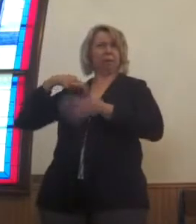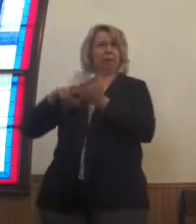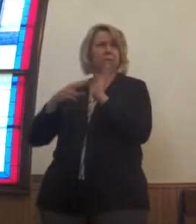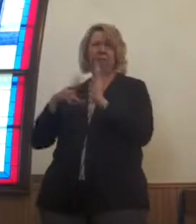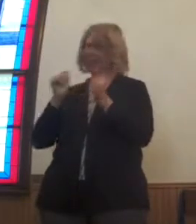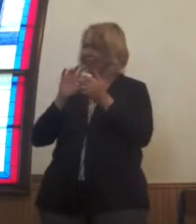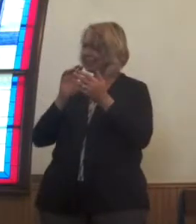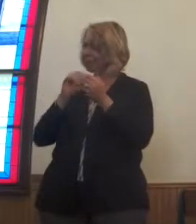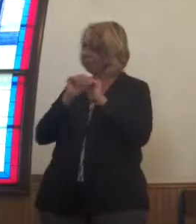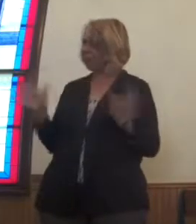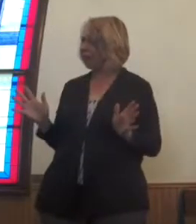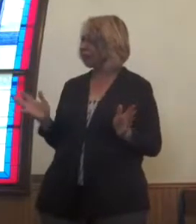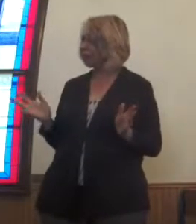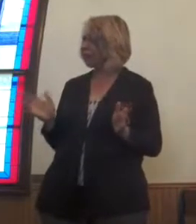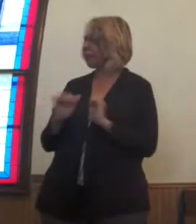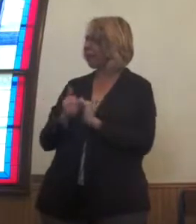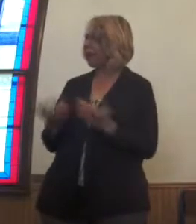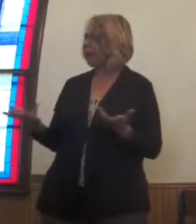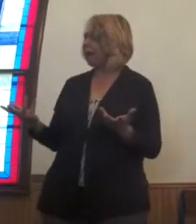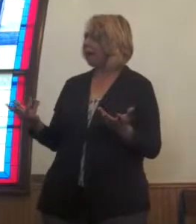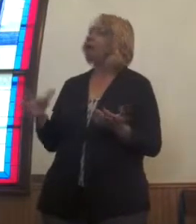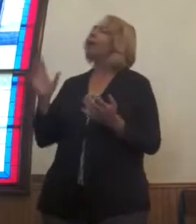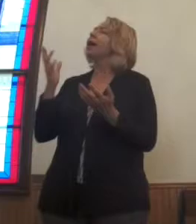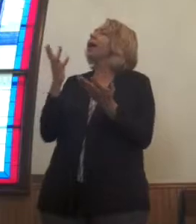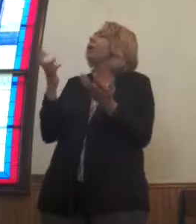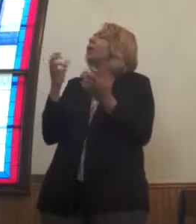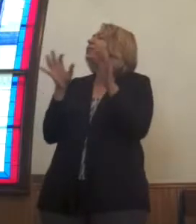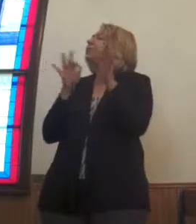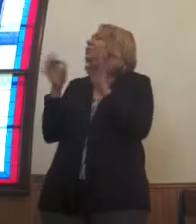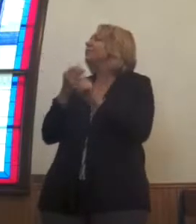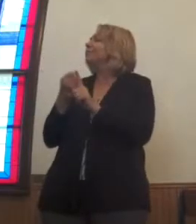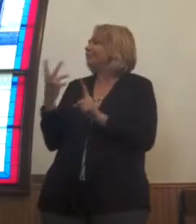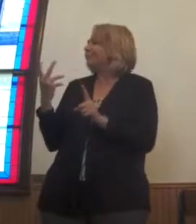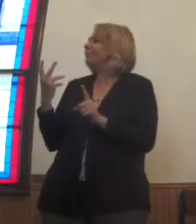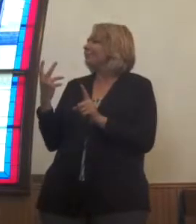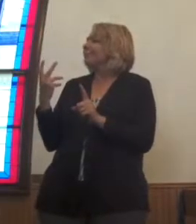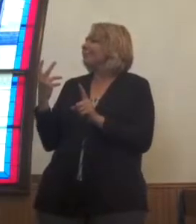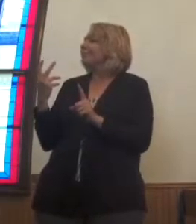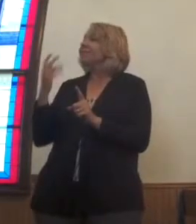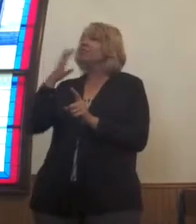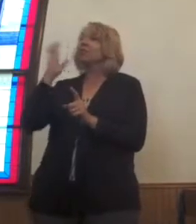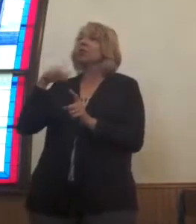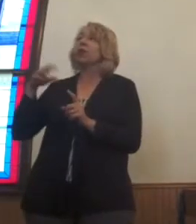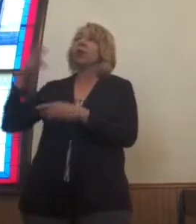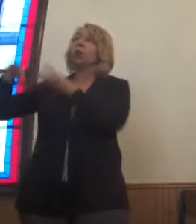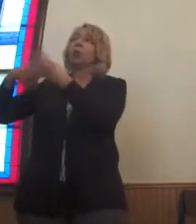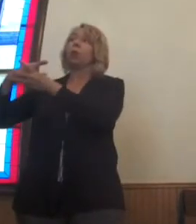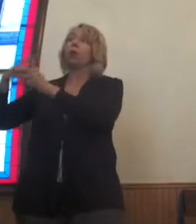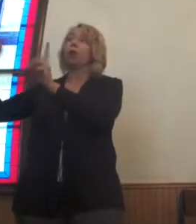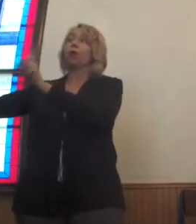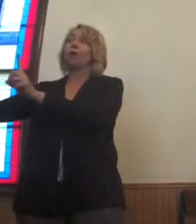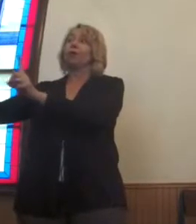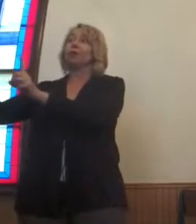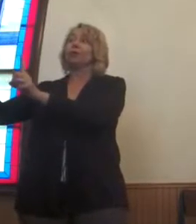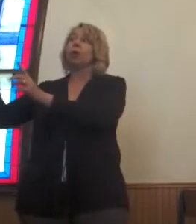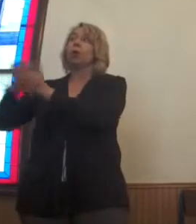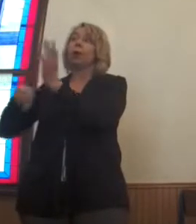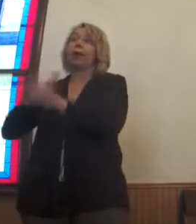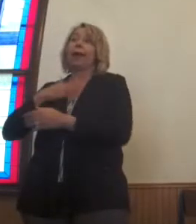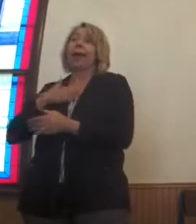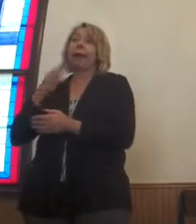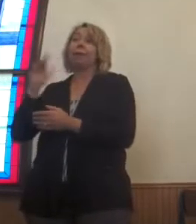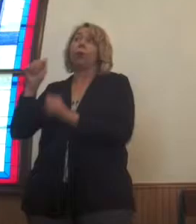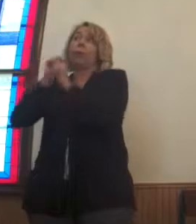little twist, only because the world we live in has their own idea of what snap happy means